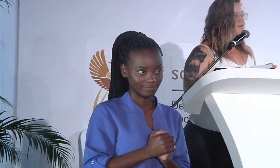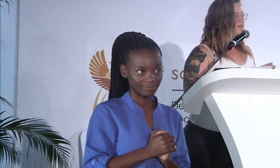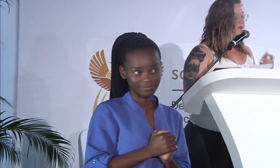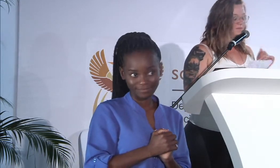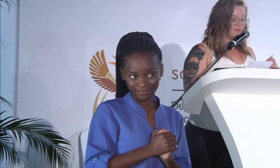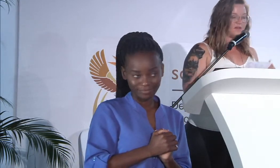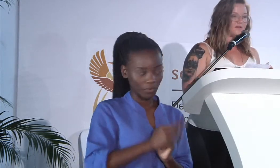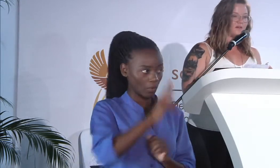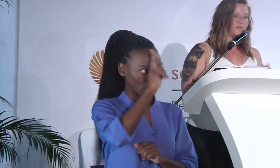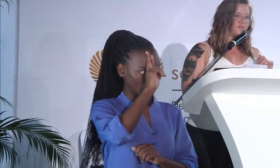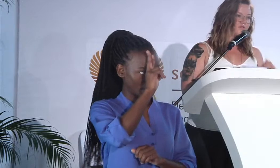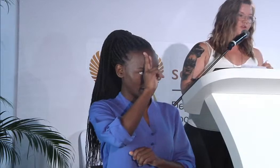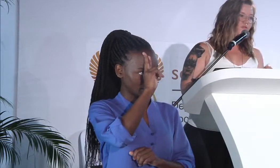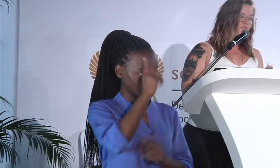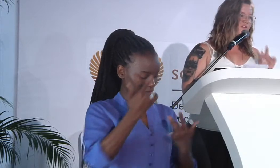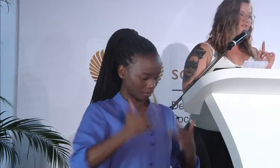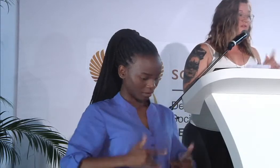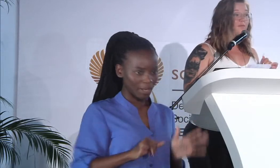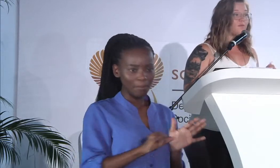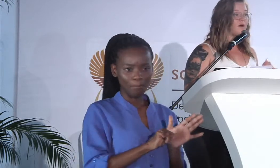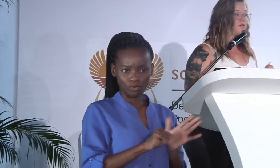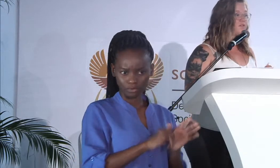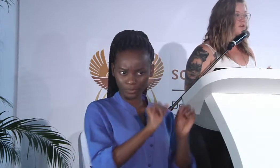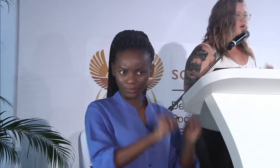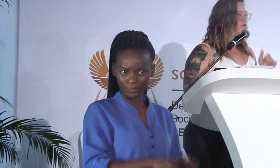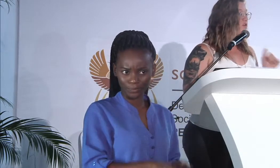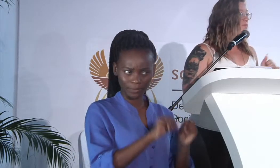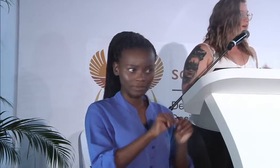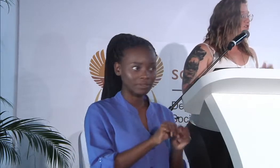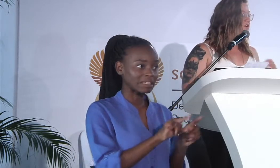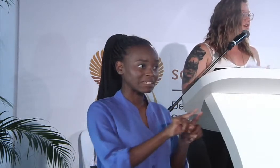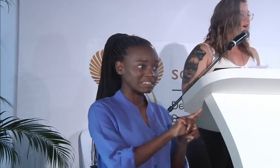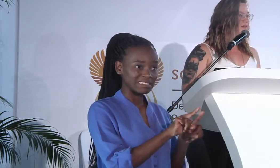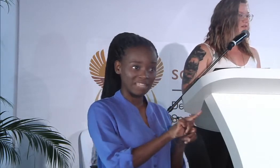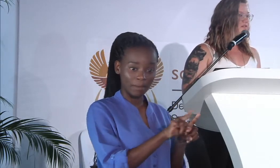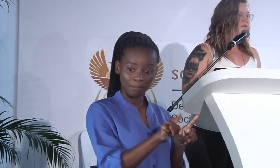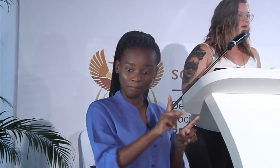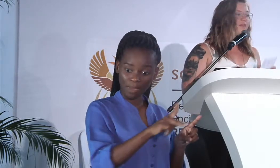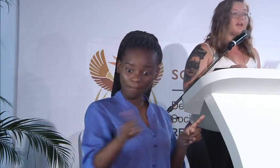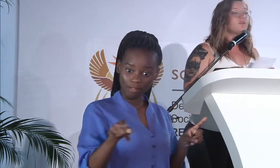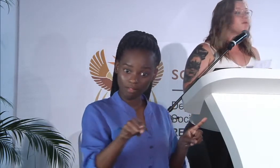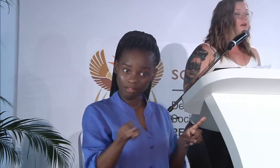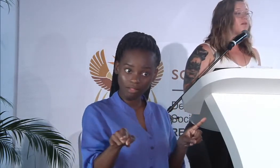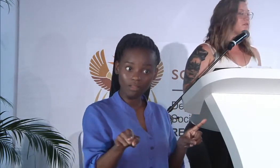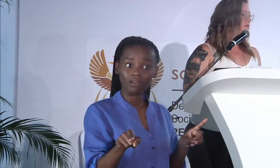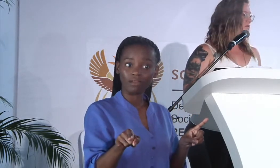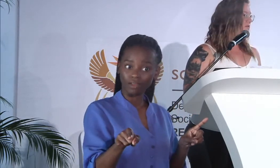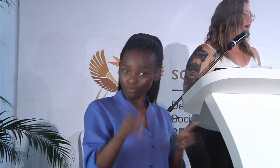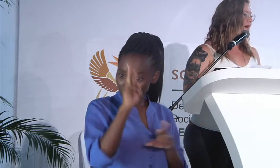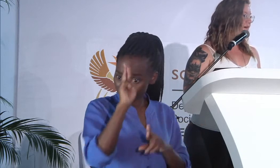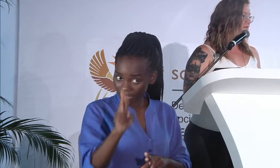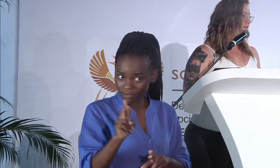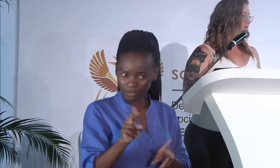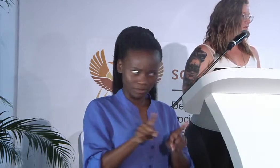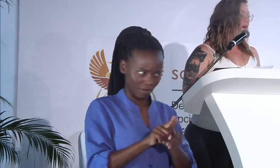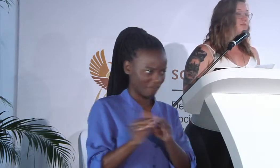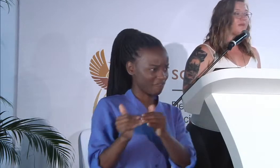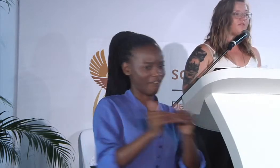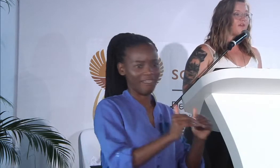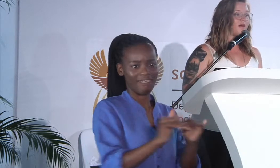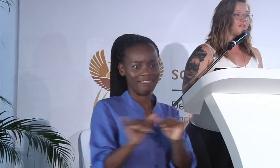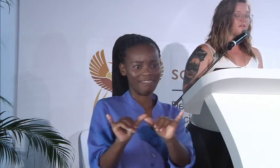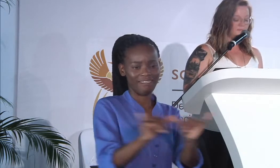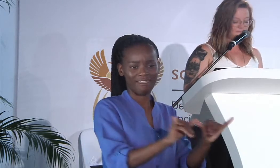us that we matter and deserve the same amount of compassion and kindness that everyone else has and